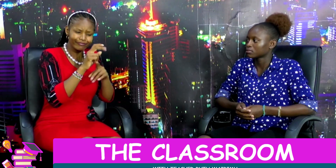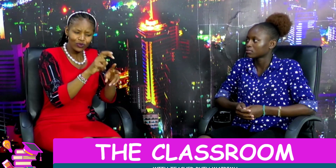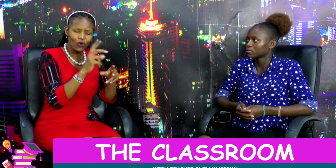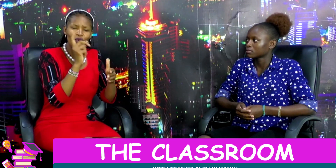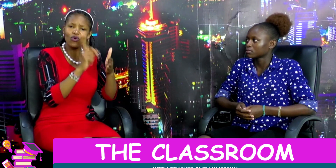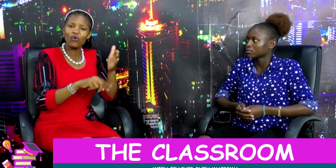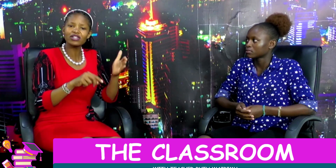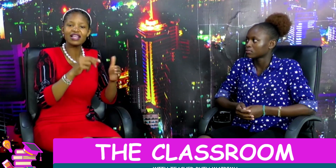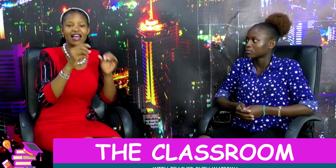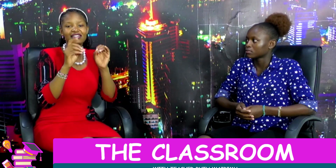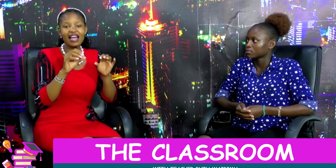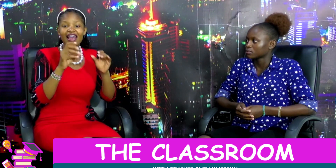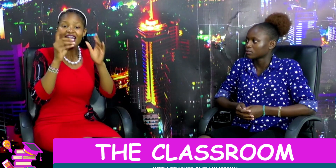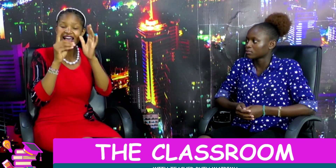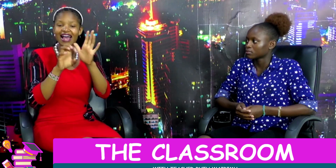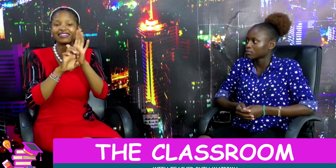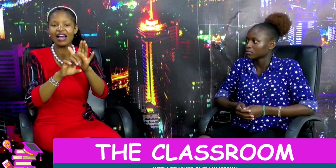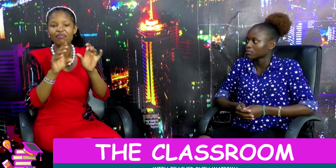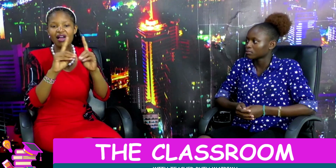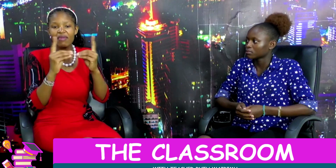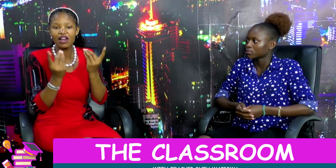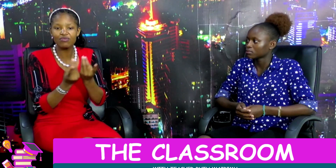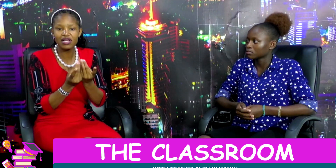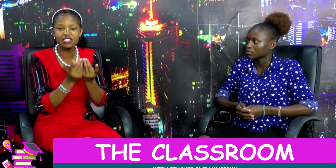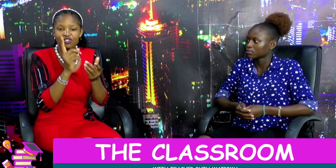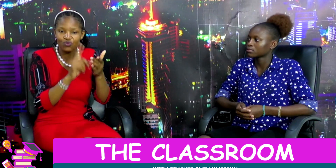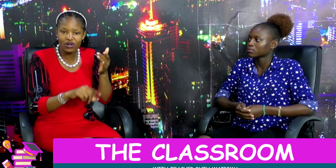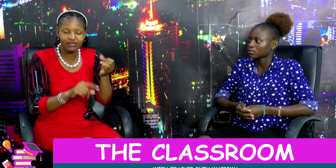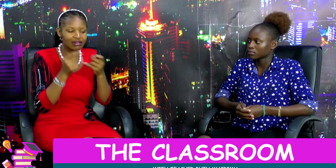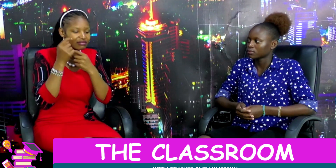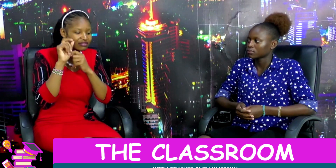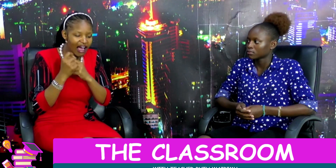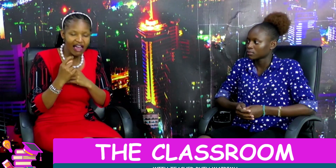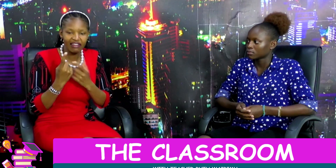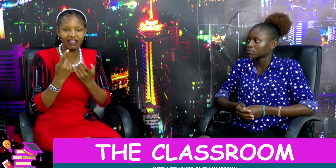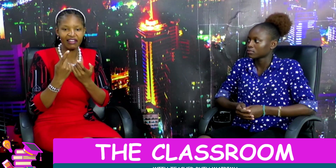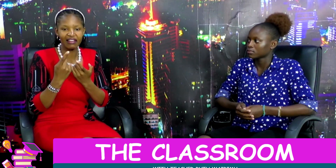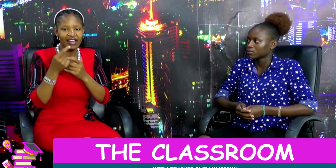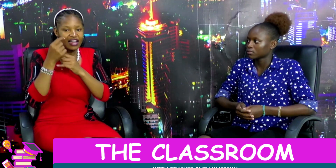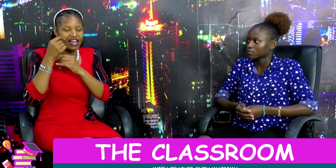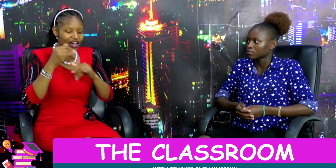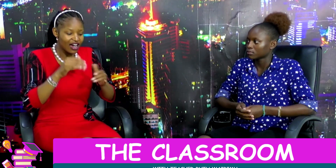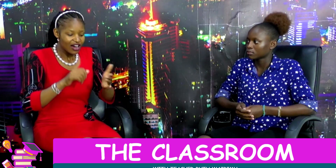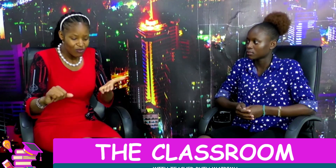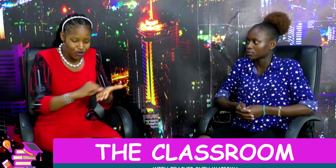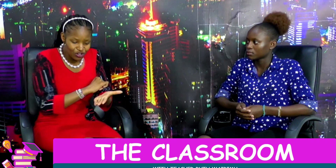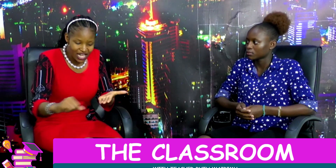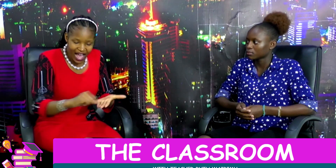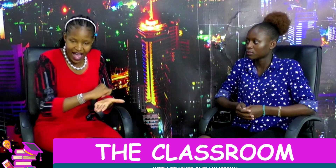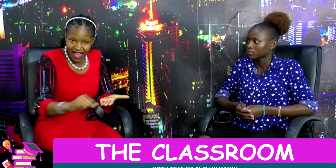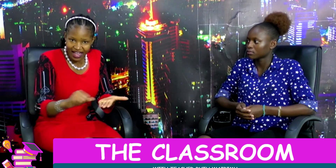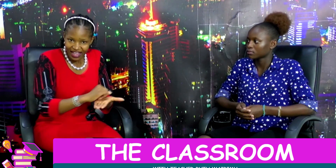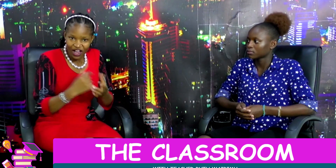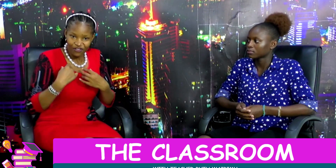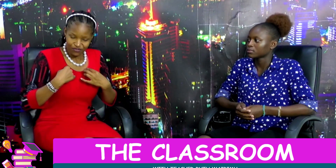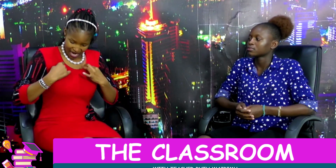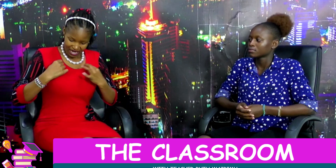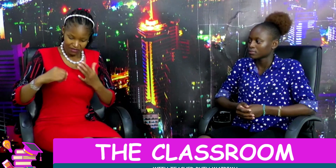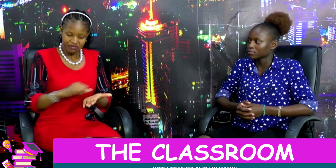can continue to thrive higher and higher and higher. So we have a lot of departments, true, where we